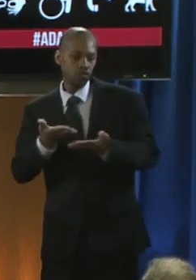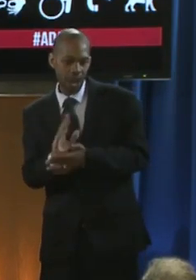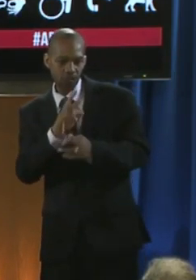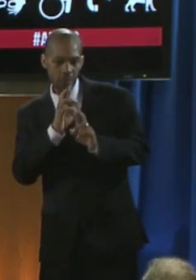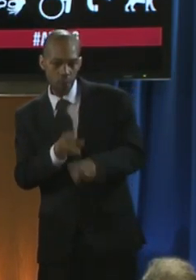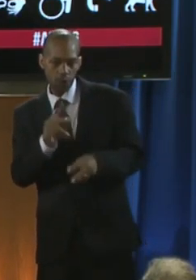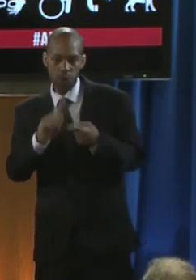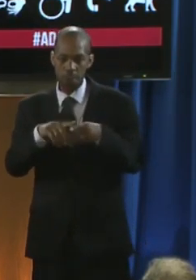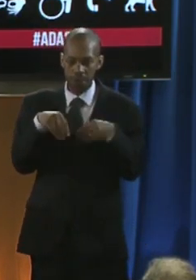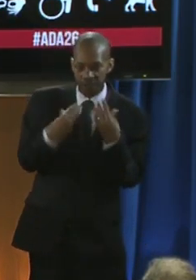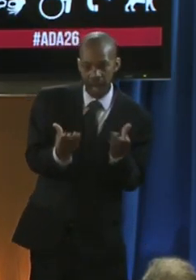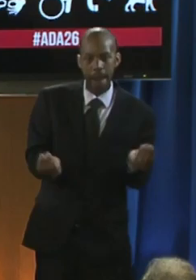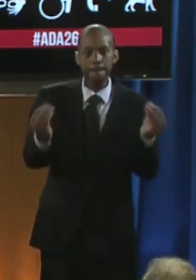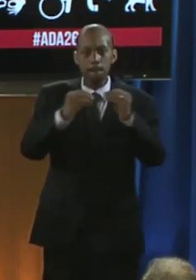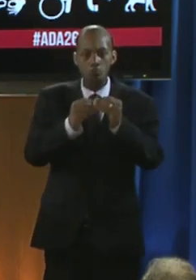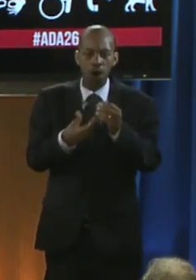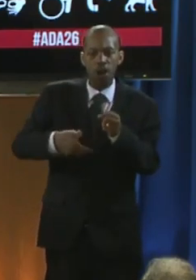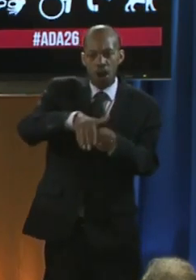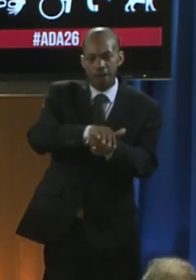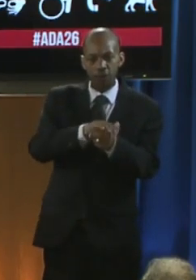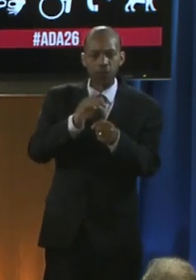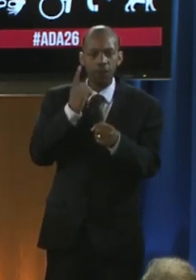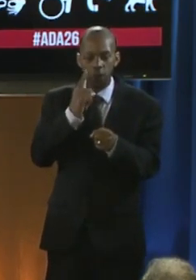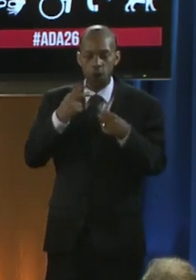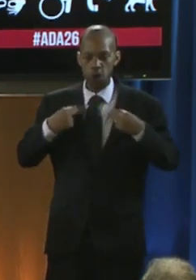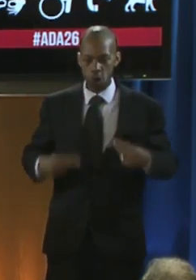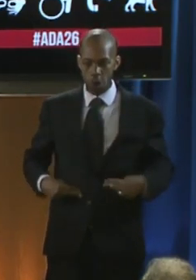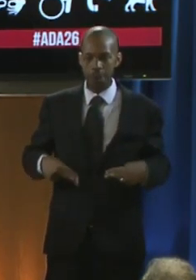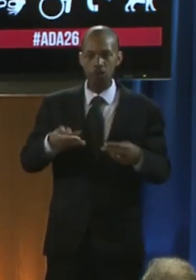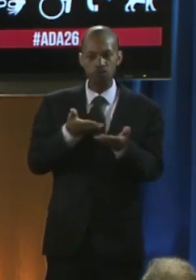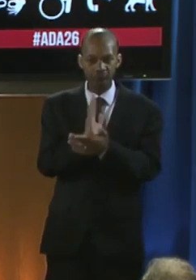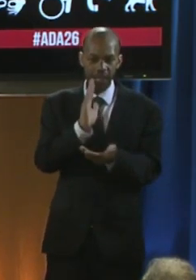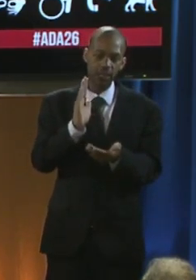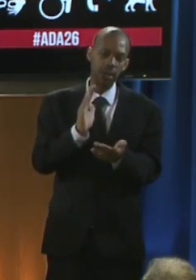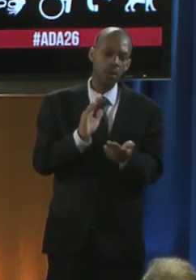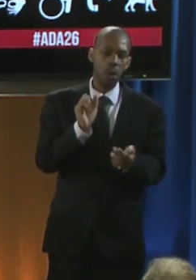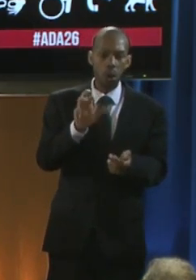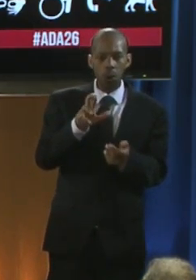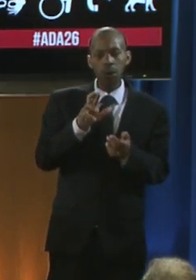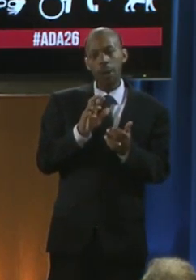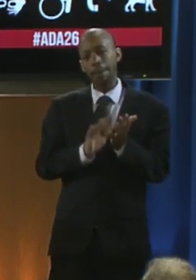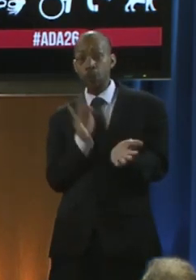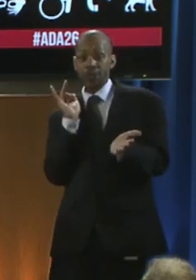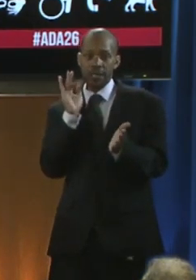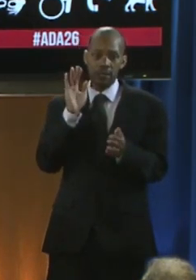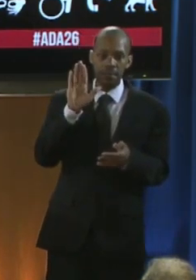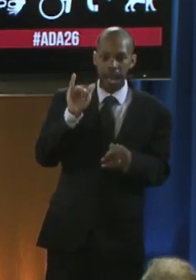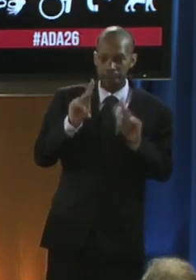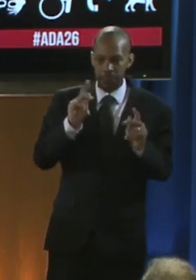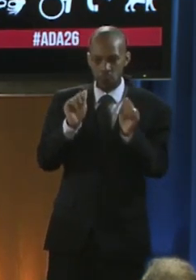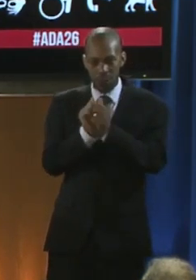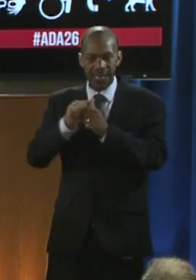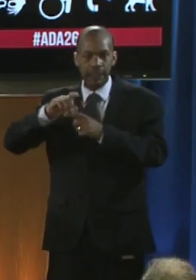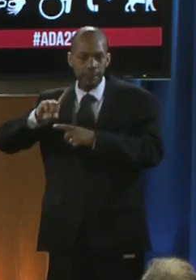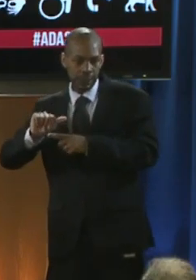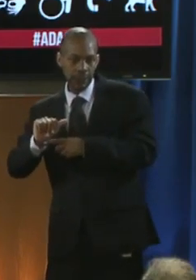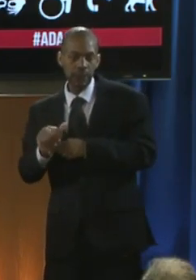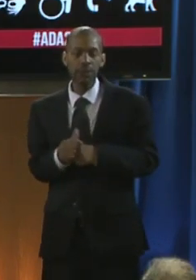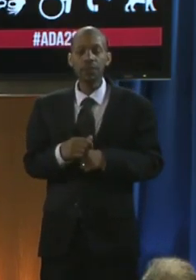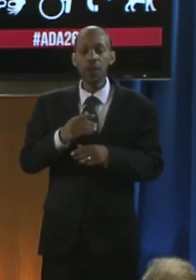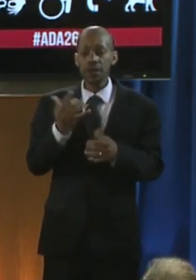provide more robust coverage of human rights abuses experienced by persons with disabilities. Today,